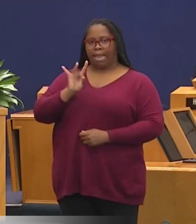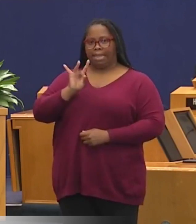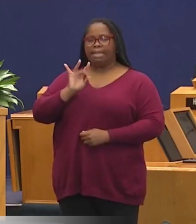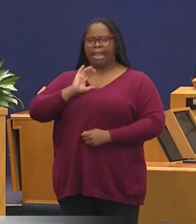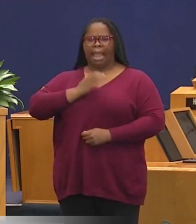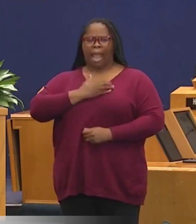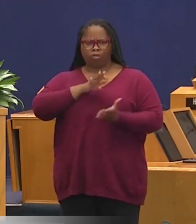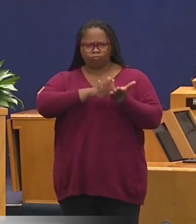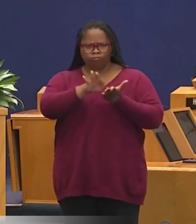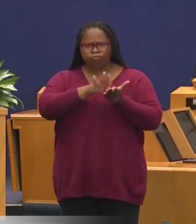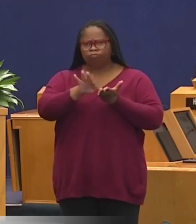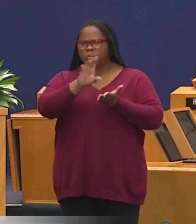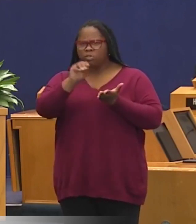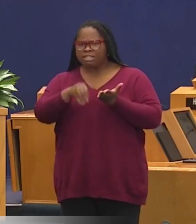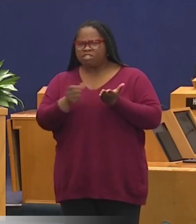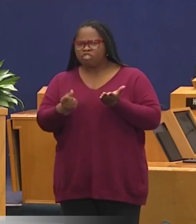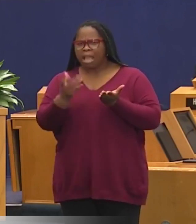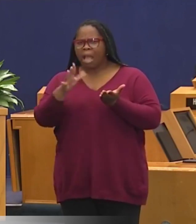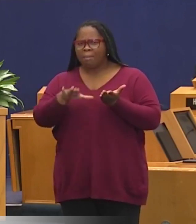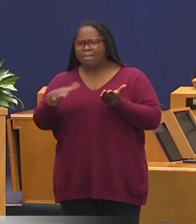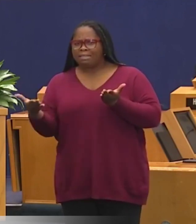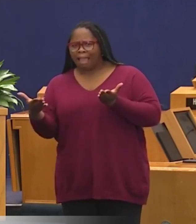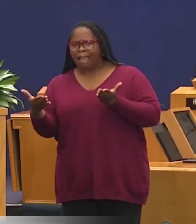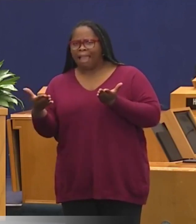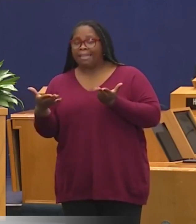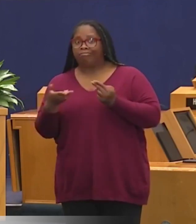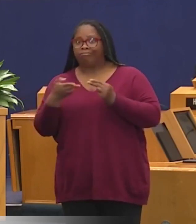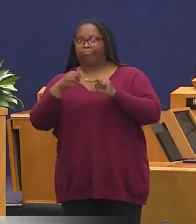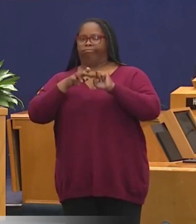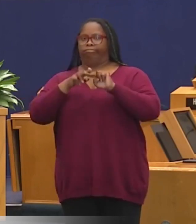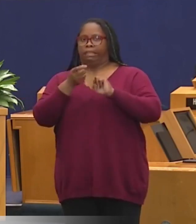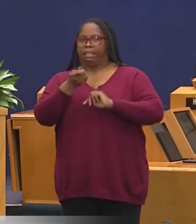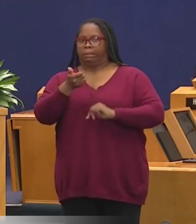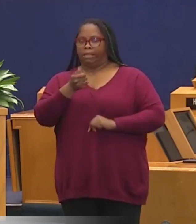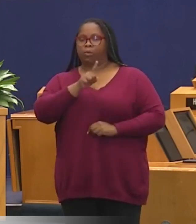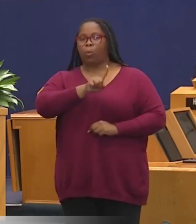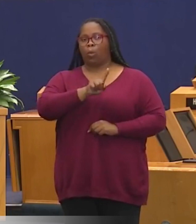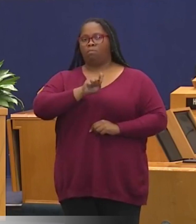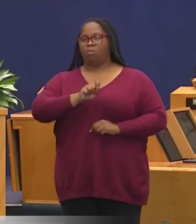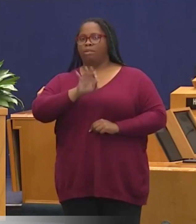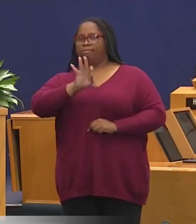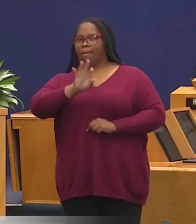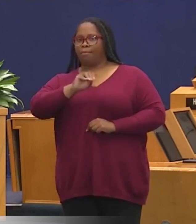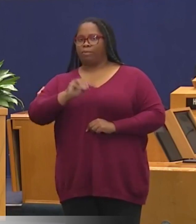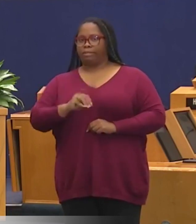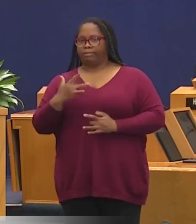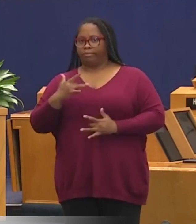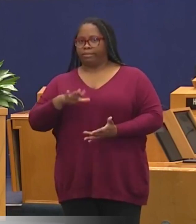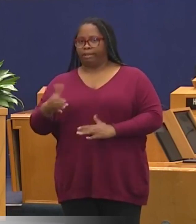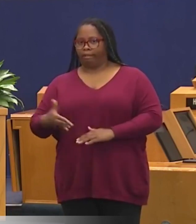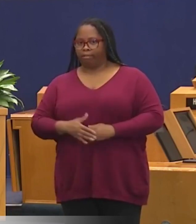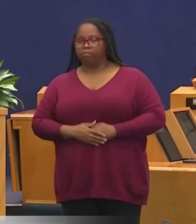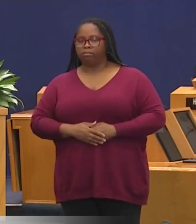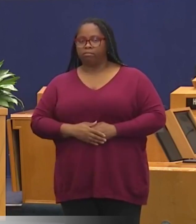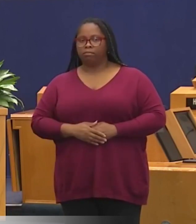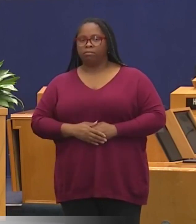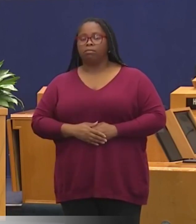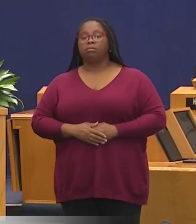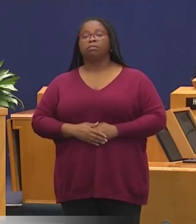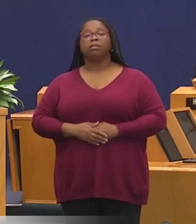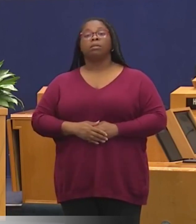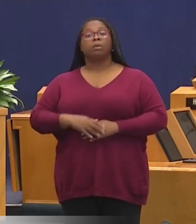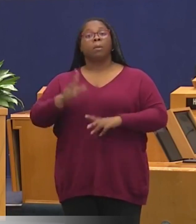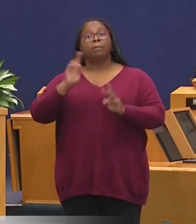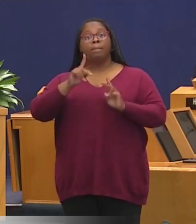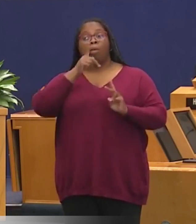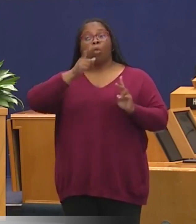for COVID-19 has slightly increased to 1.9%. 86% of the people